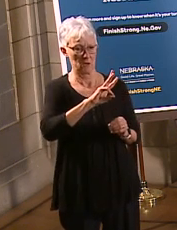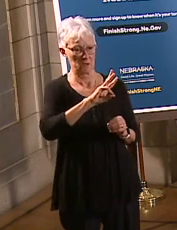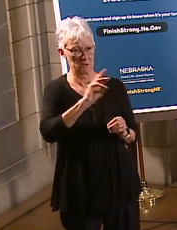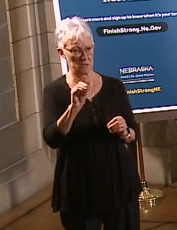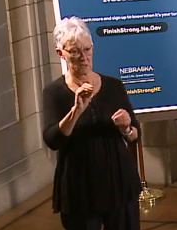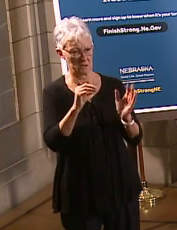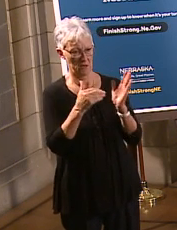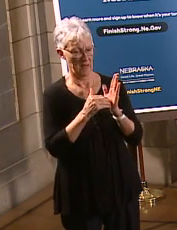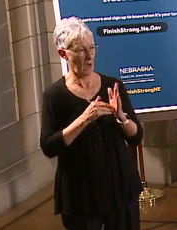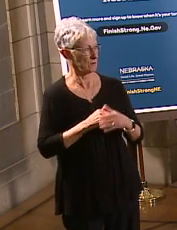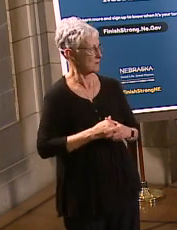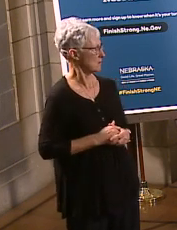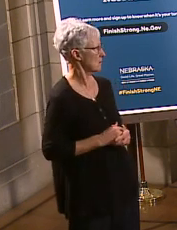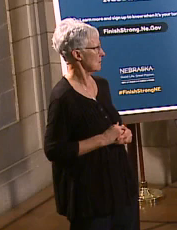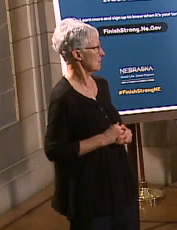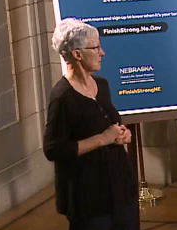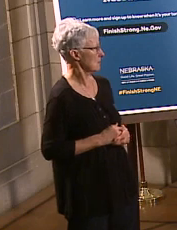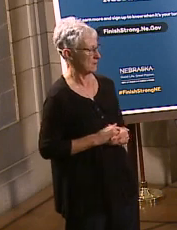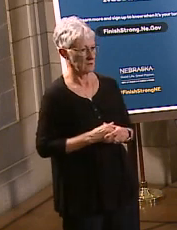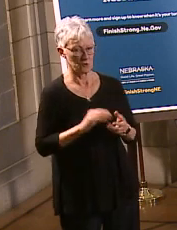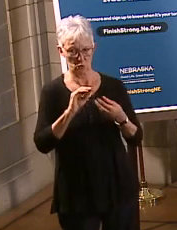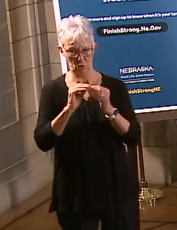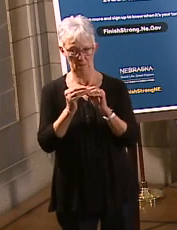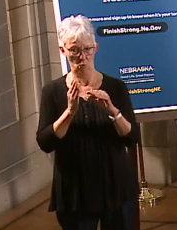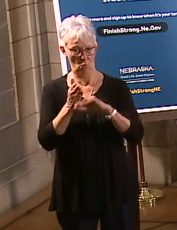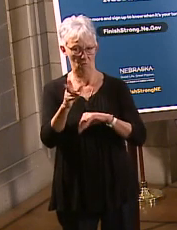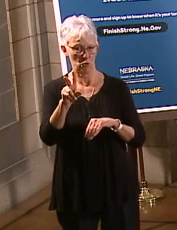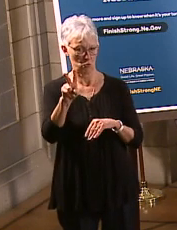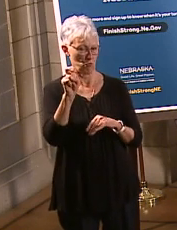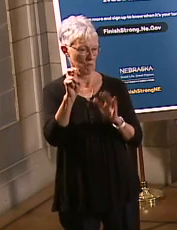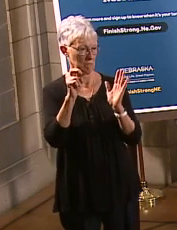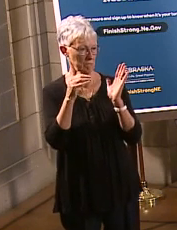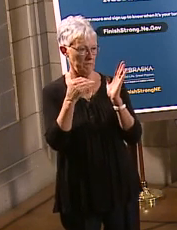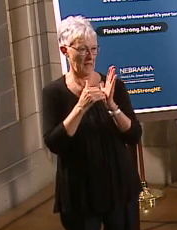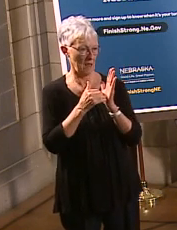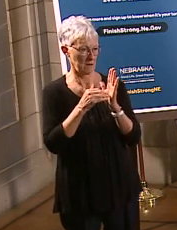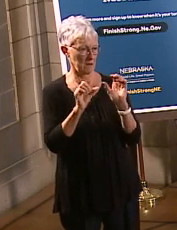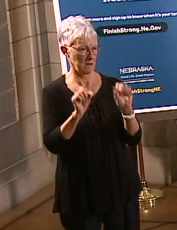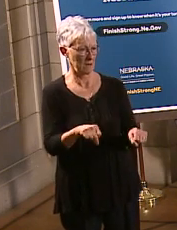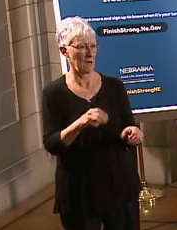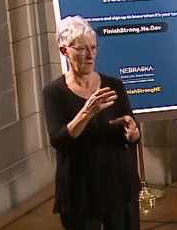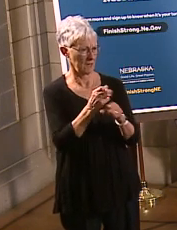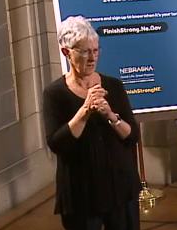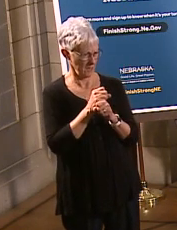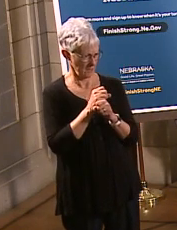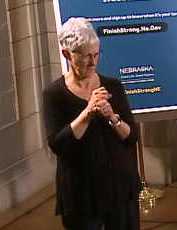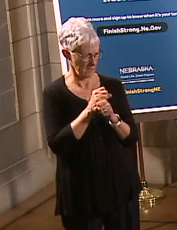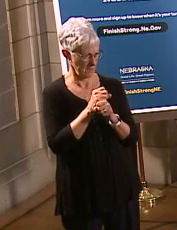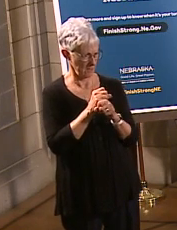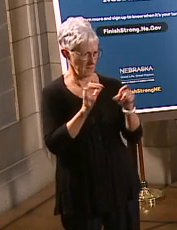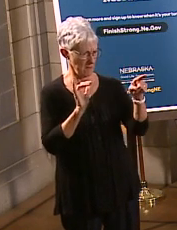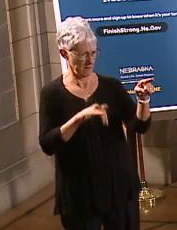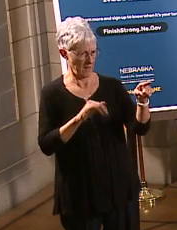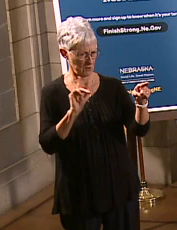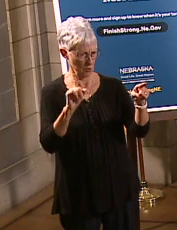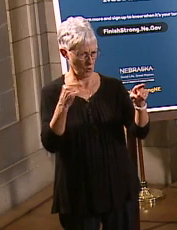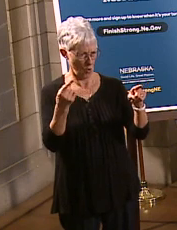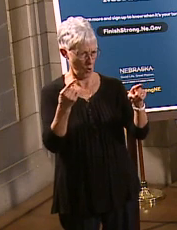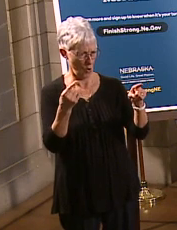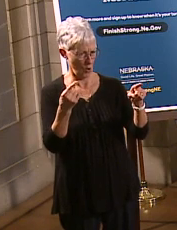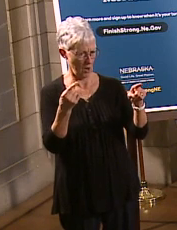those are the numbers I have. We know the number is over 200,000, Paul, but we can follow up with you and get the exact number. But aren't we looking at an adult population of